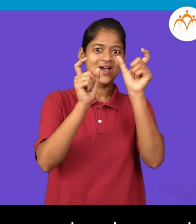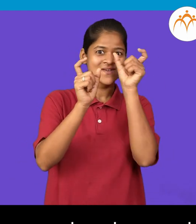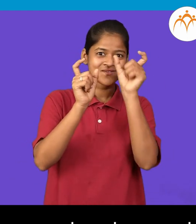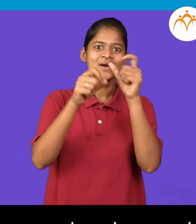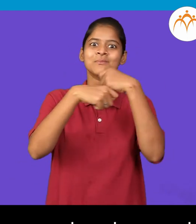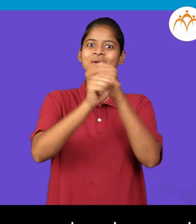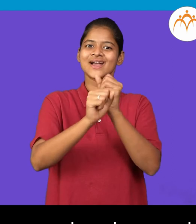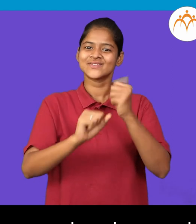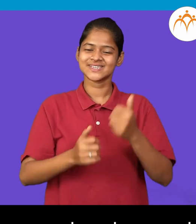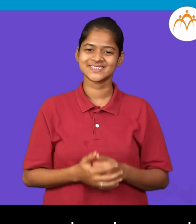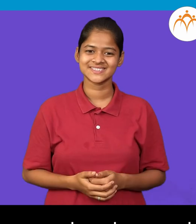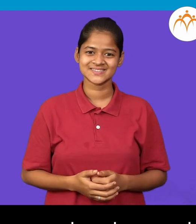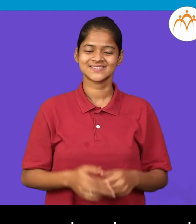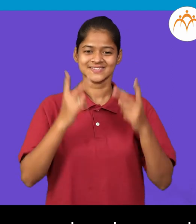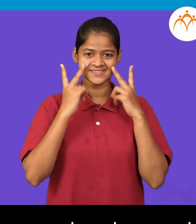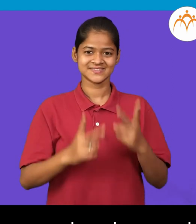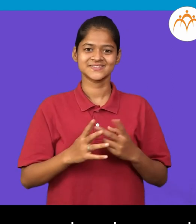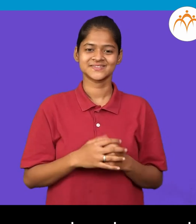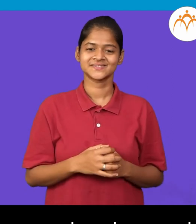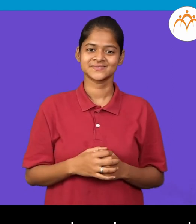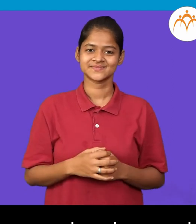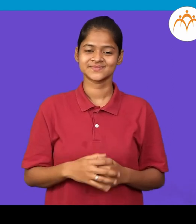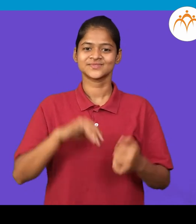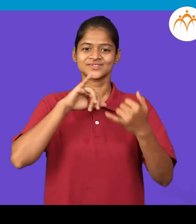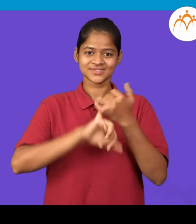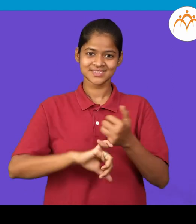letters and make words. Let us see.